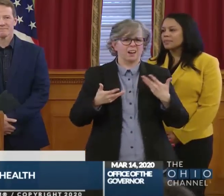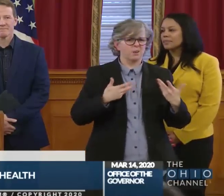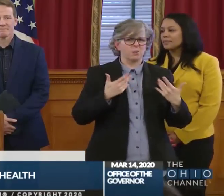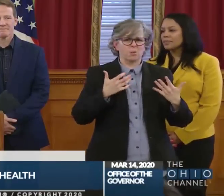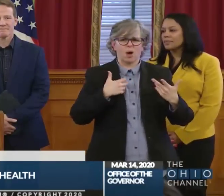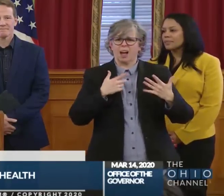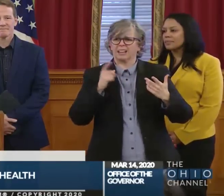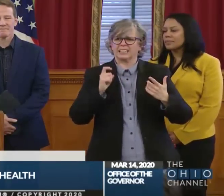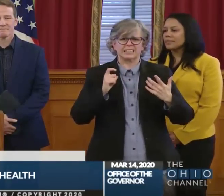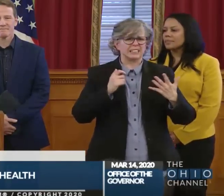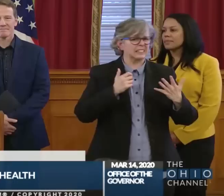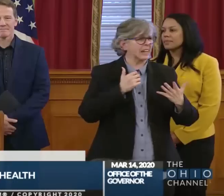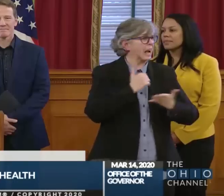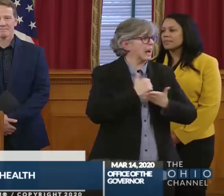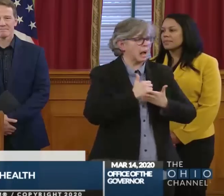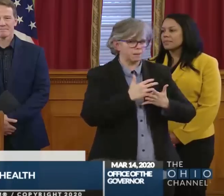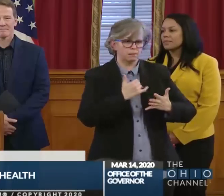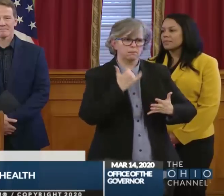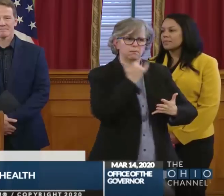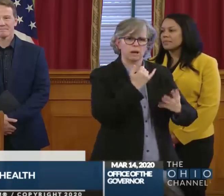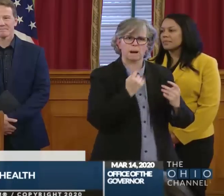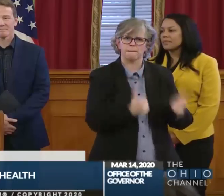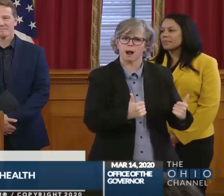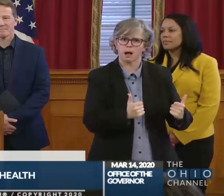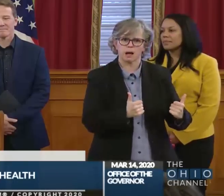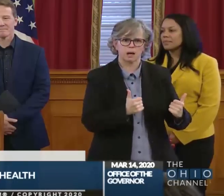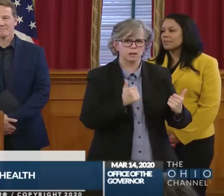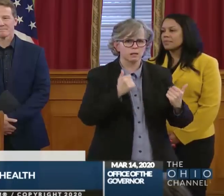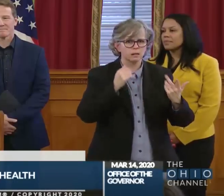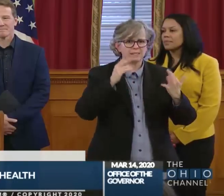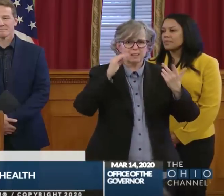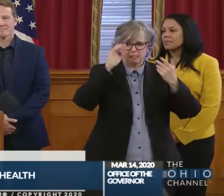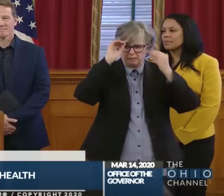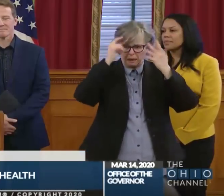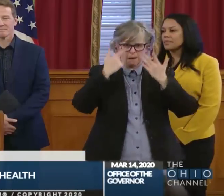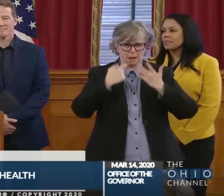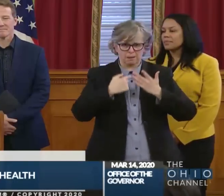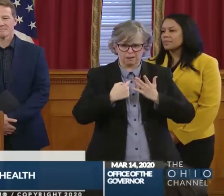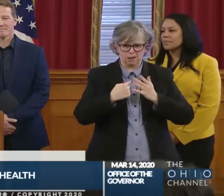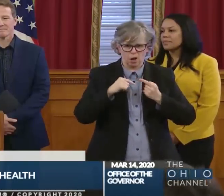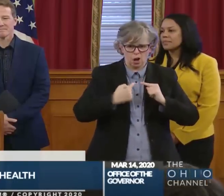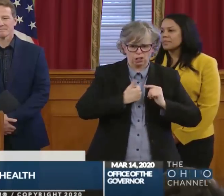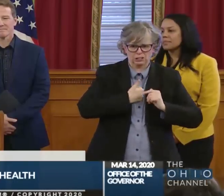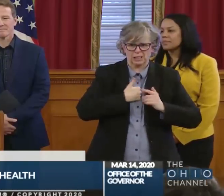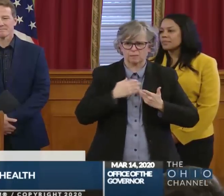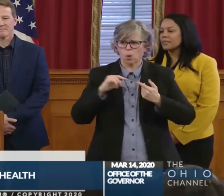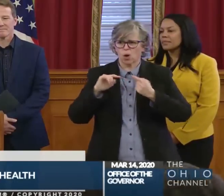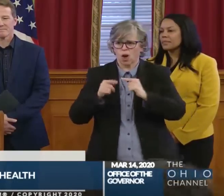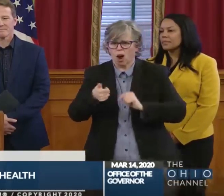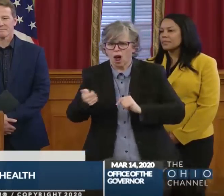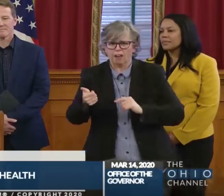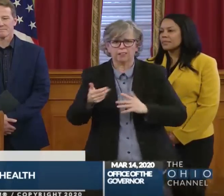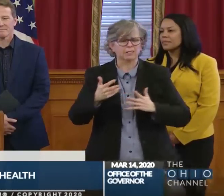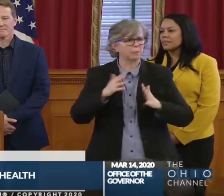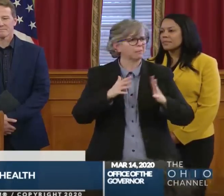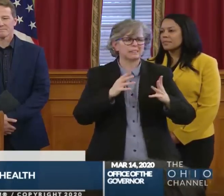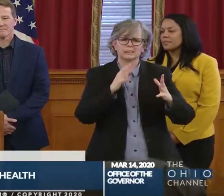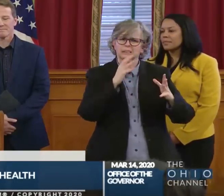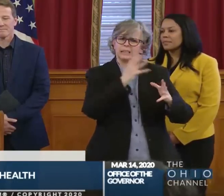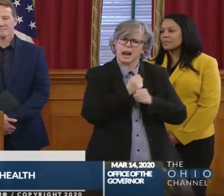and have thoughts of hurting yourself or someone else. So these are times where you can reach out and get help for stress management as well.